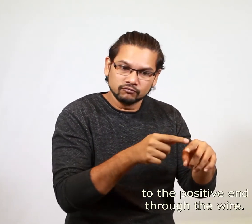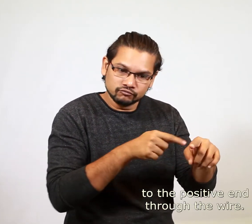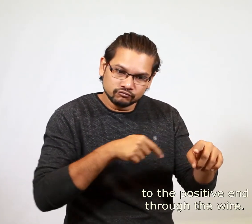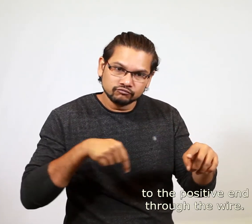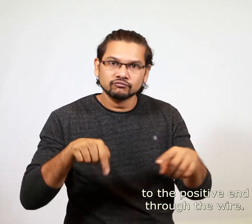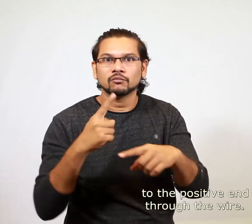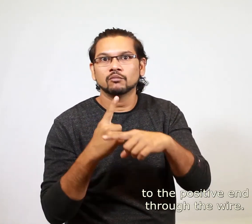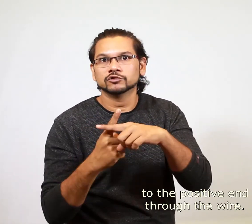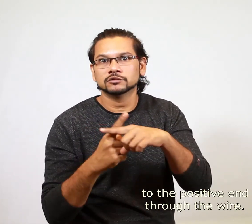wire.